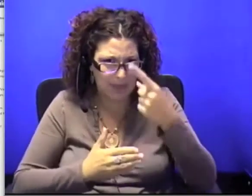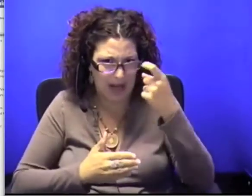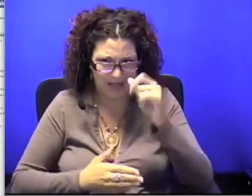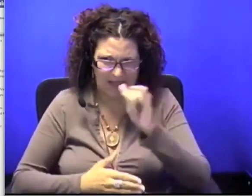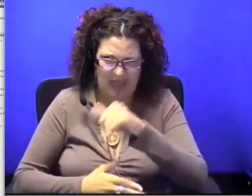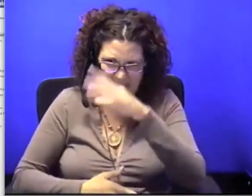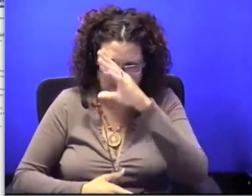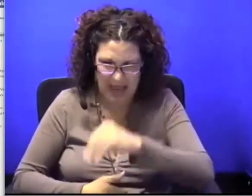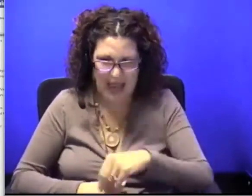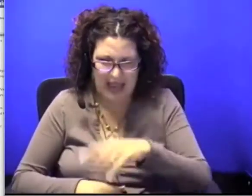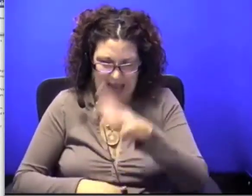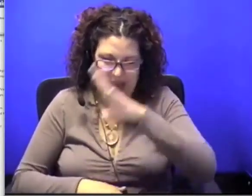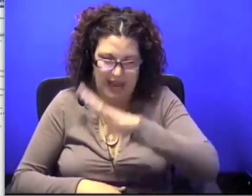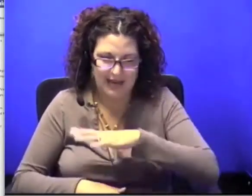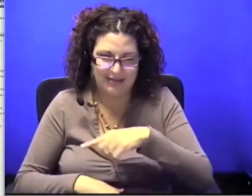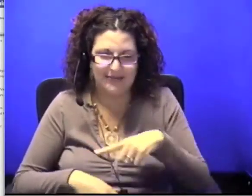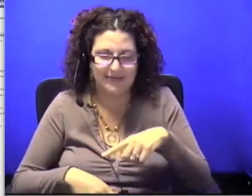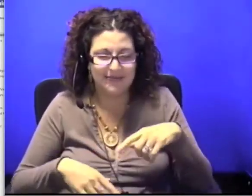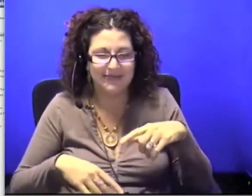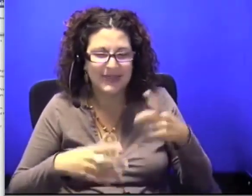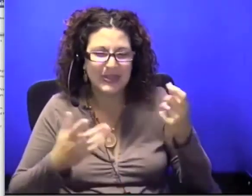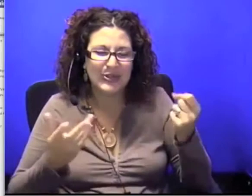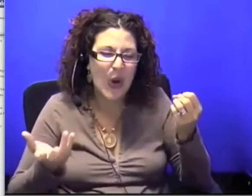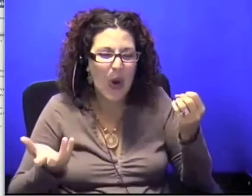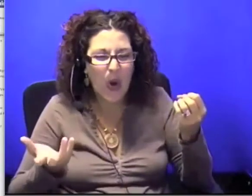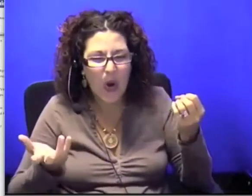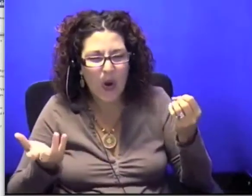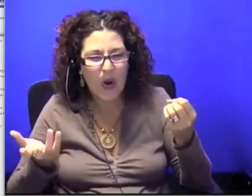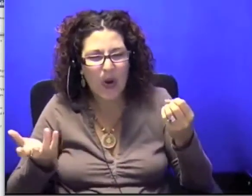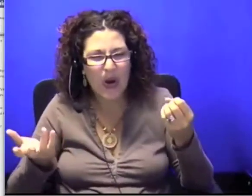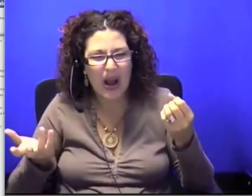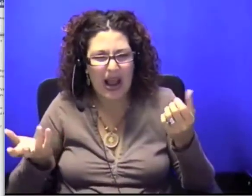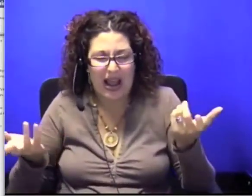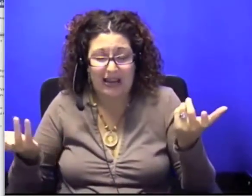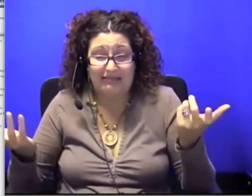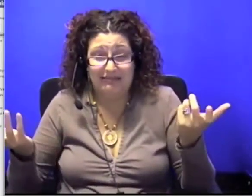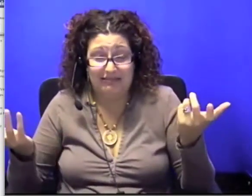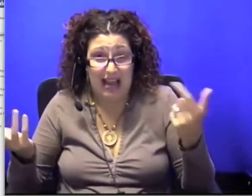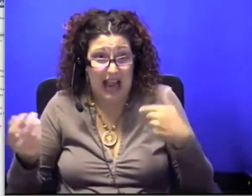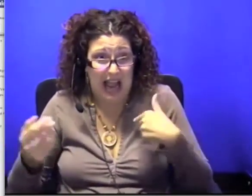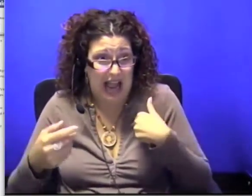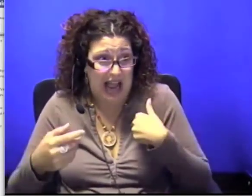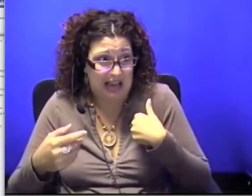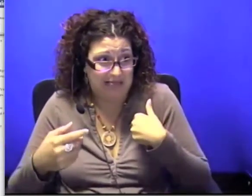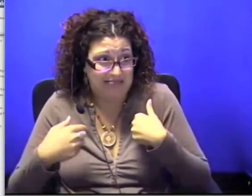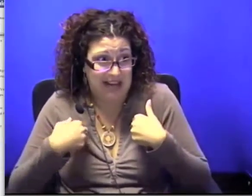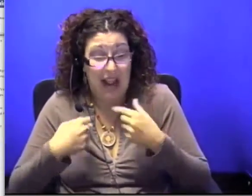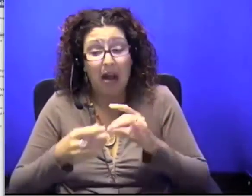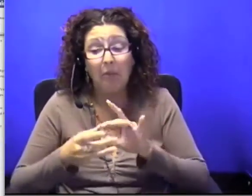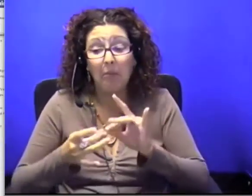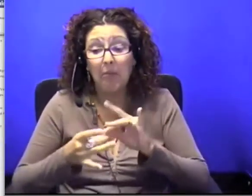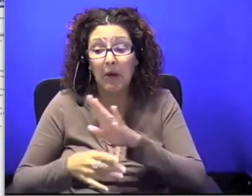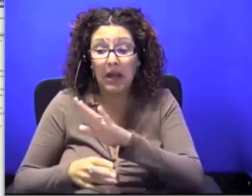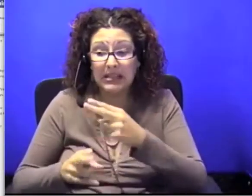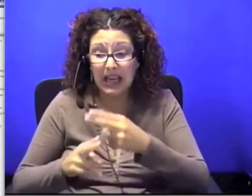man." Now, it wasn't as though that I ran an ad with Robert Allen's name on it. In other words,